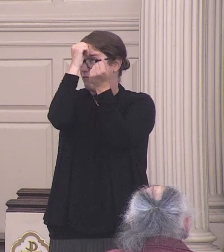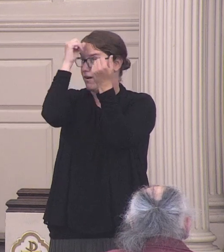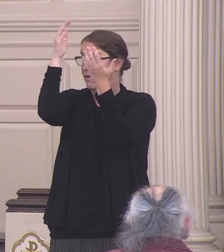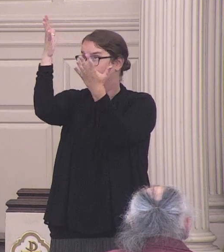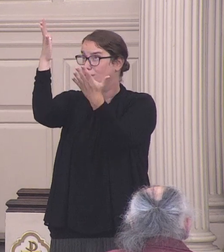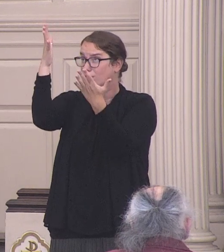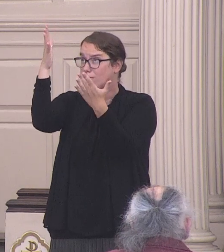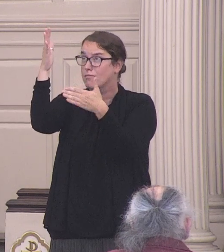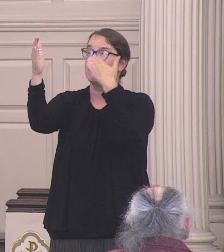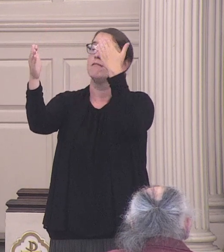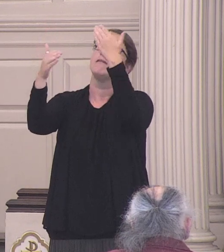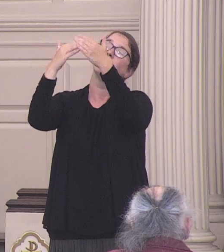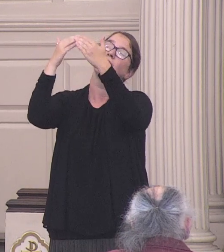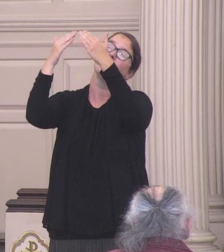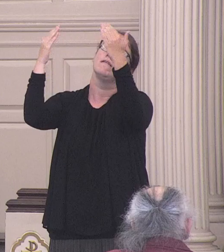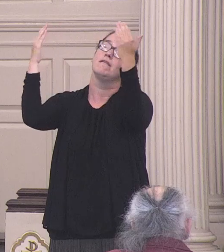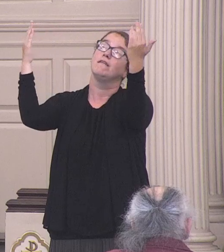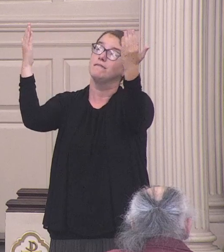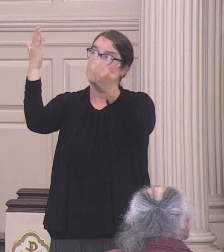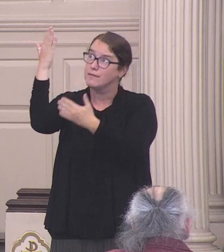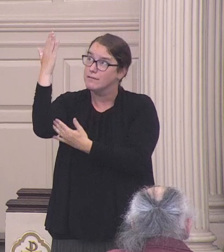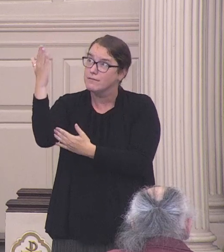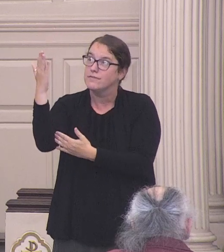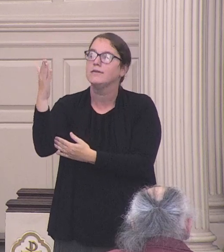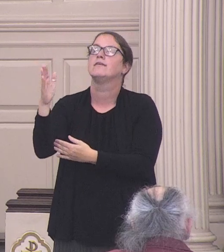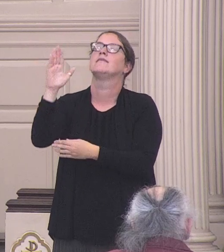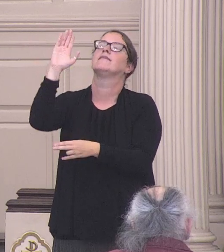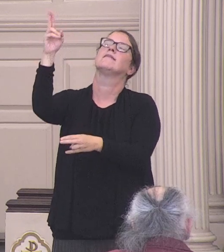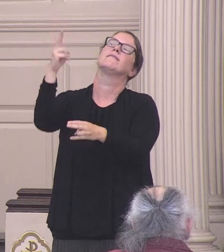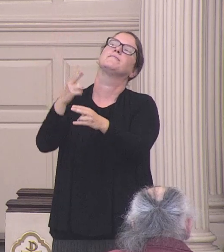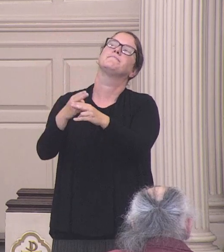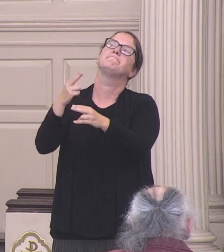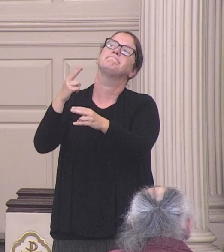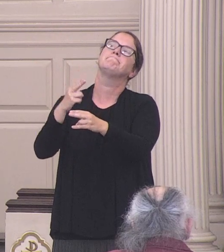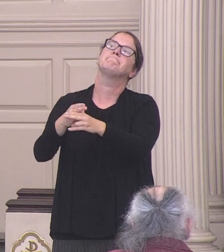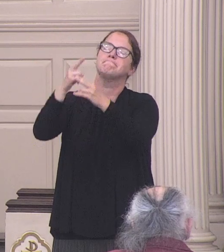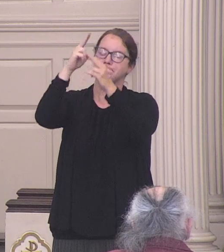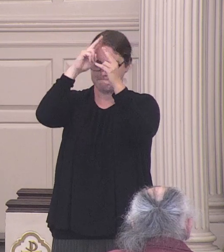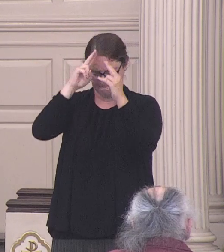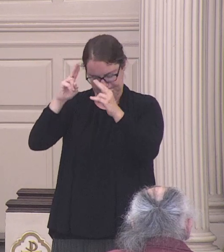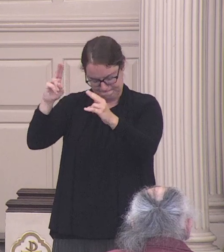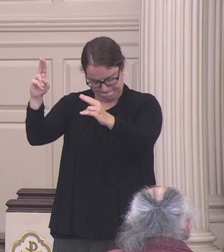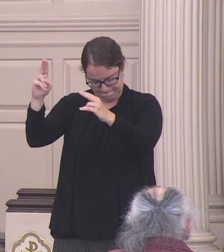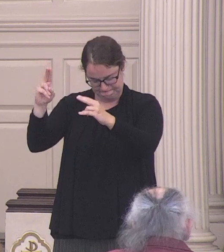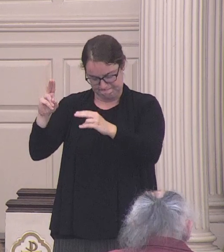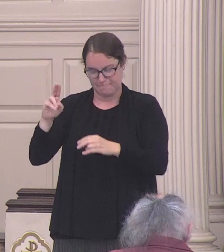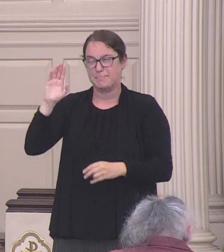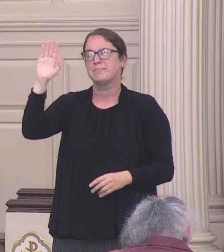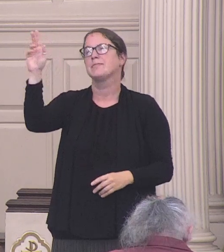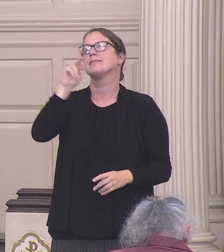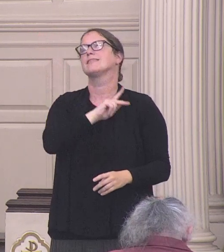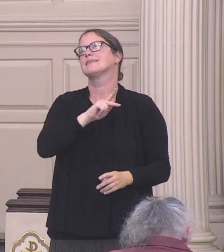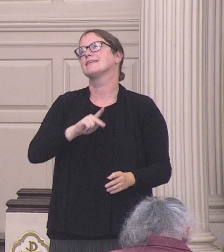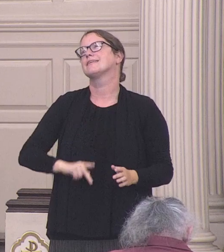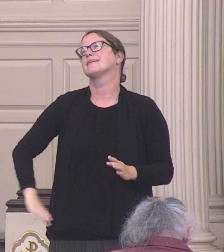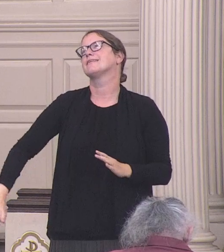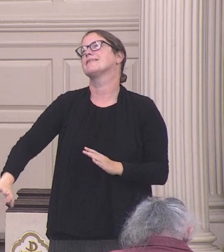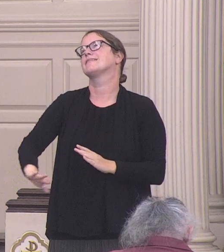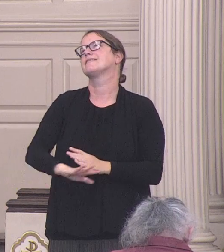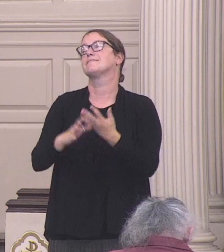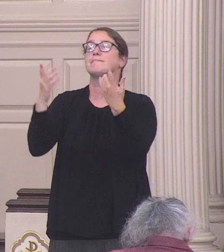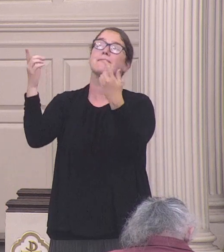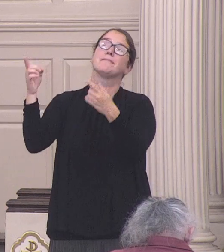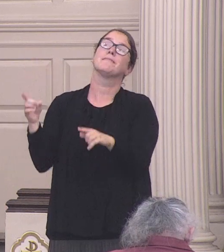Father, who art in heaven, hallowed be thy name. Thy